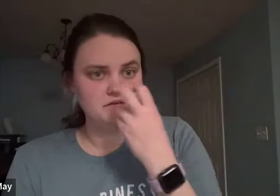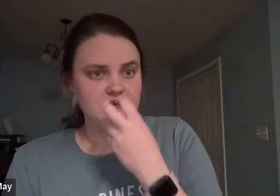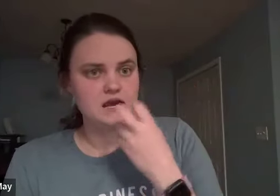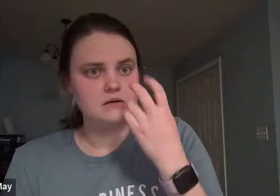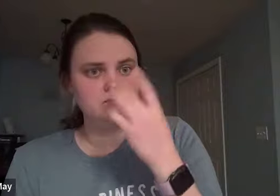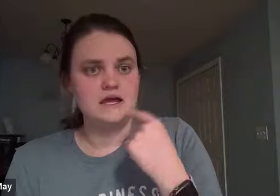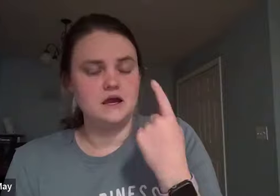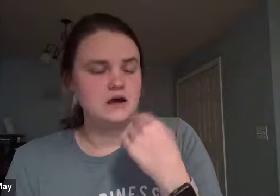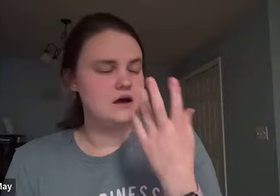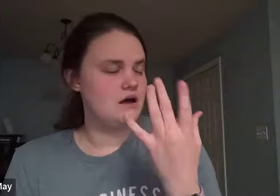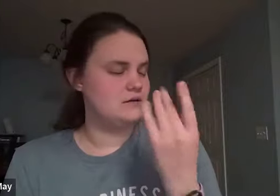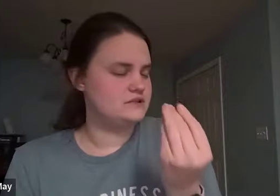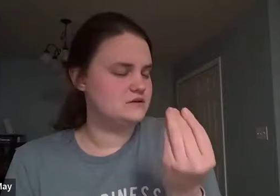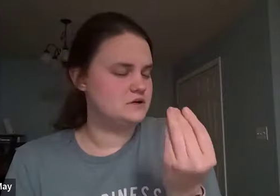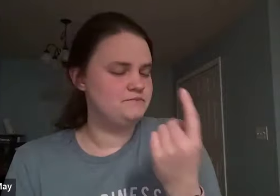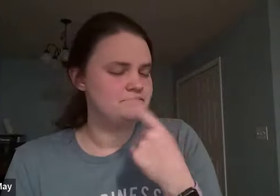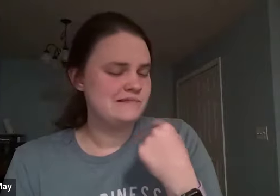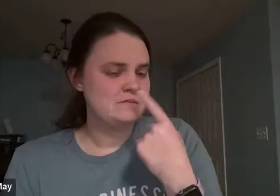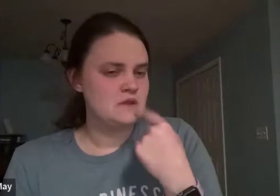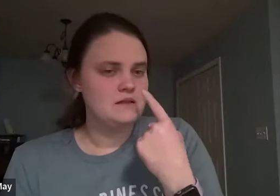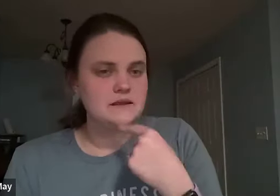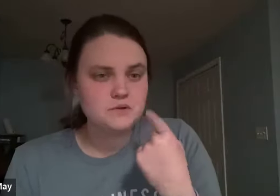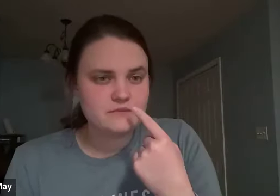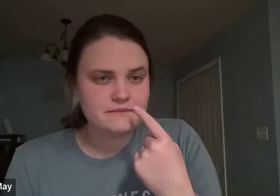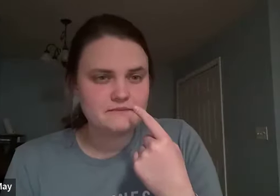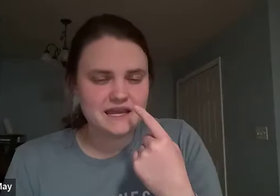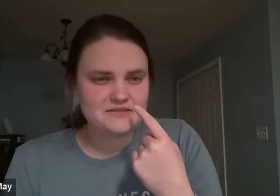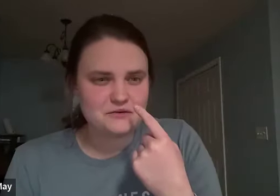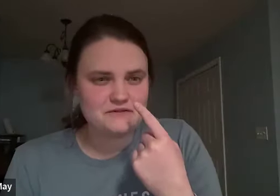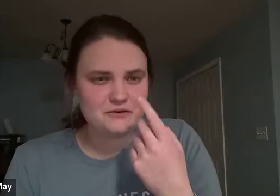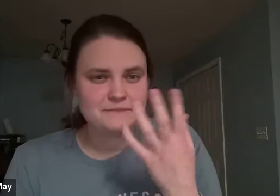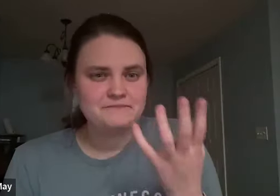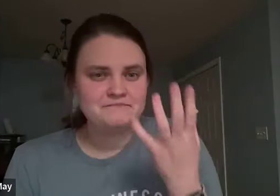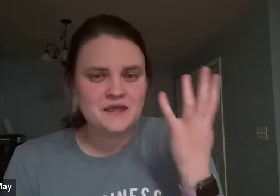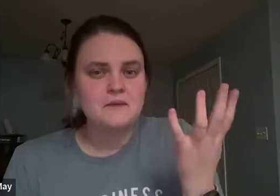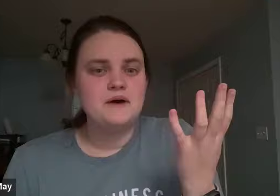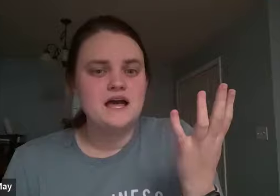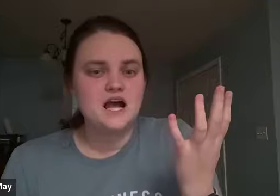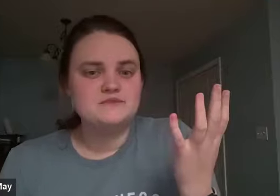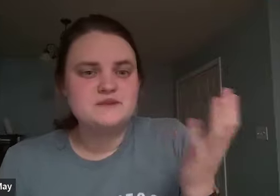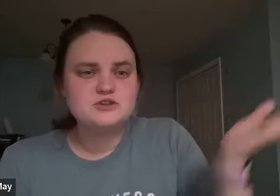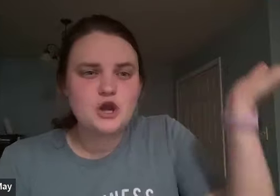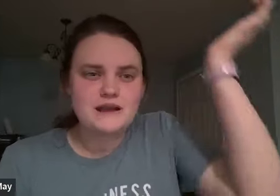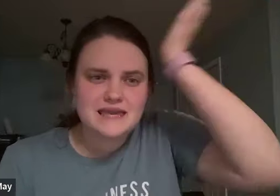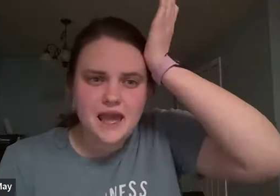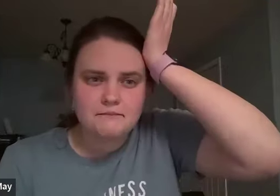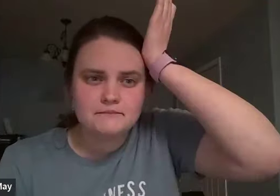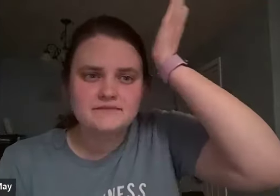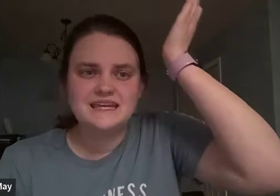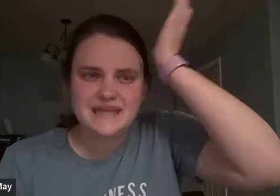like what's the word? Lip movement. I can't think of the word for it. But sometimes they'll go